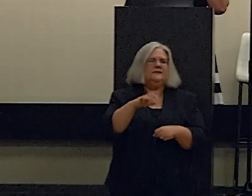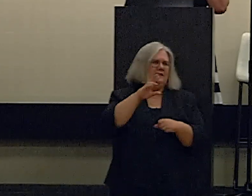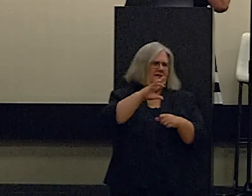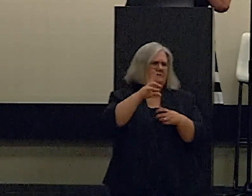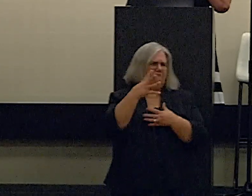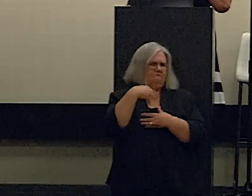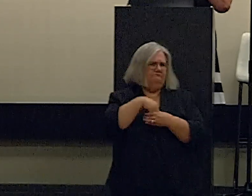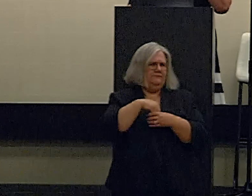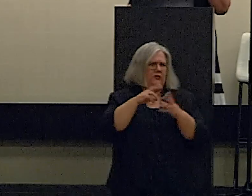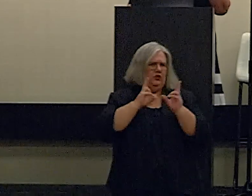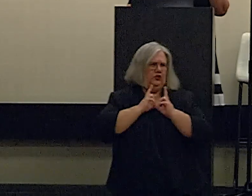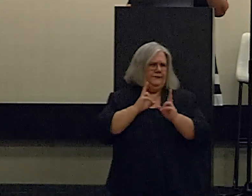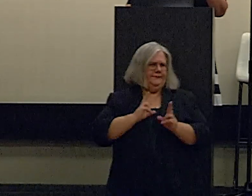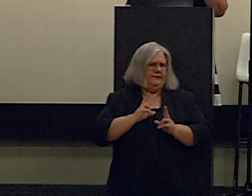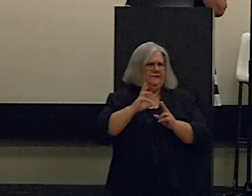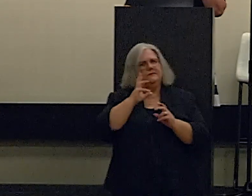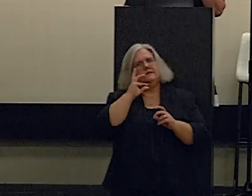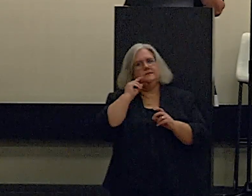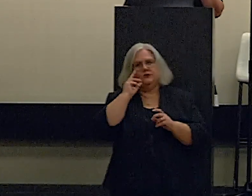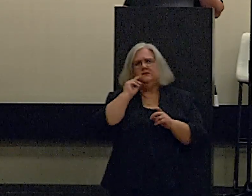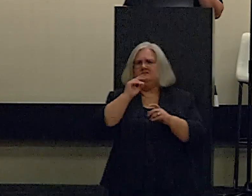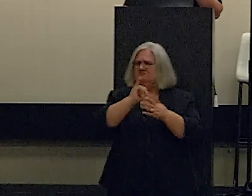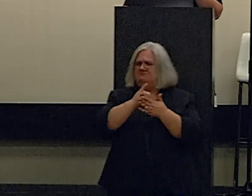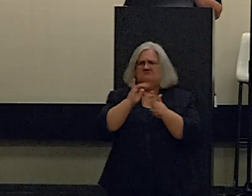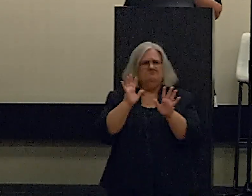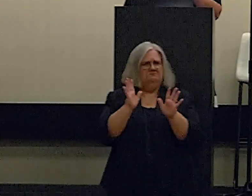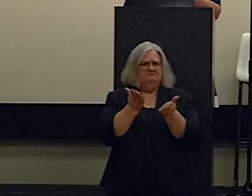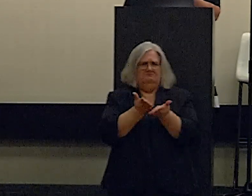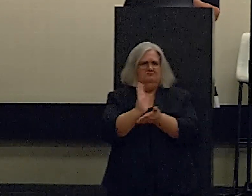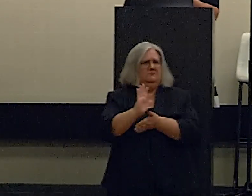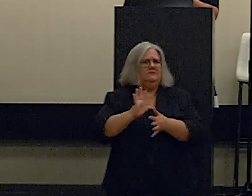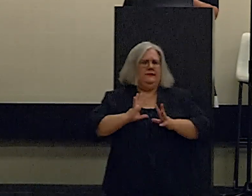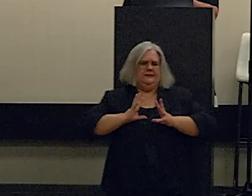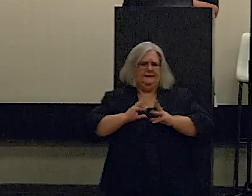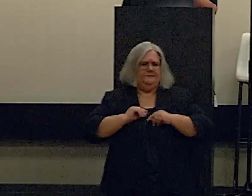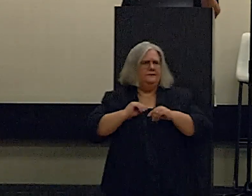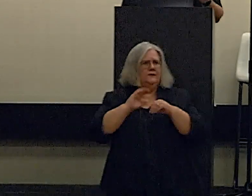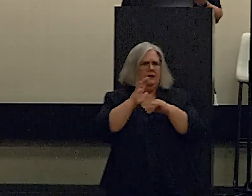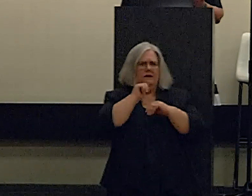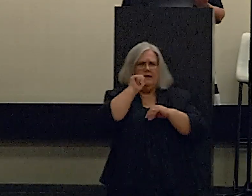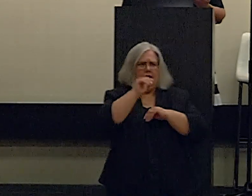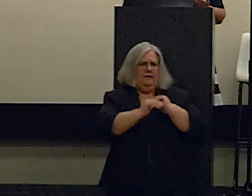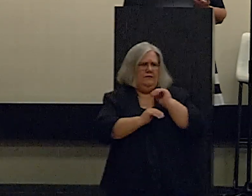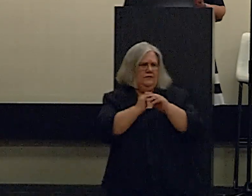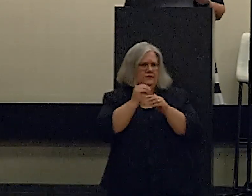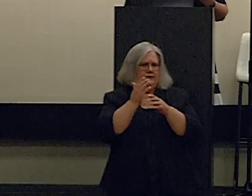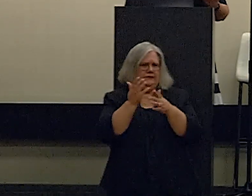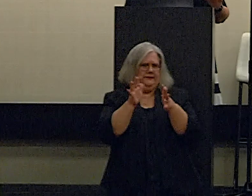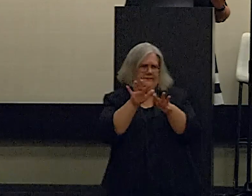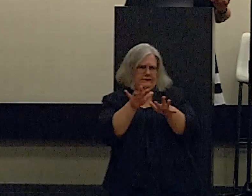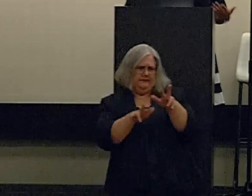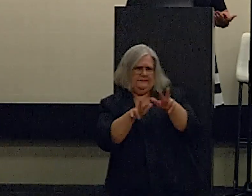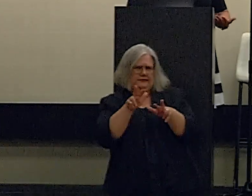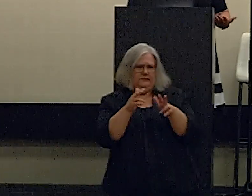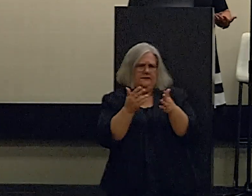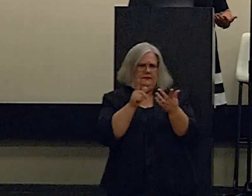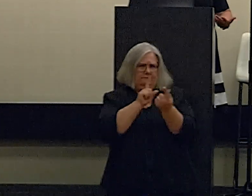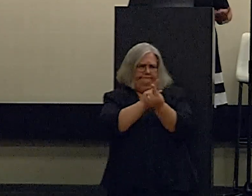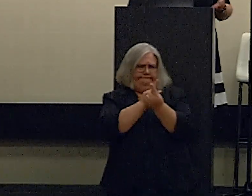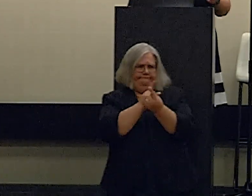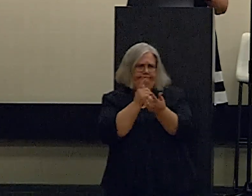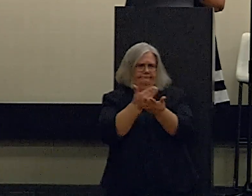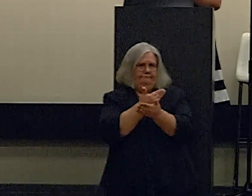So we're just going to need to ease in and be accepting of that uncomfortability when we're working with someone new. And that's